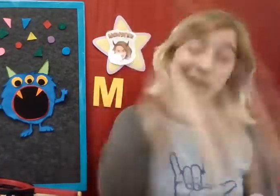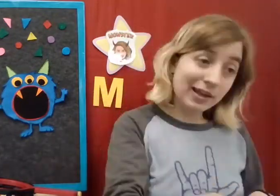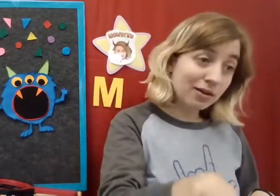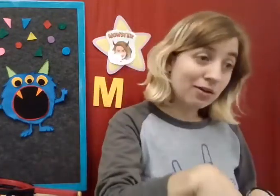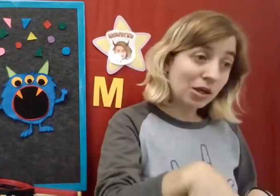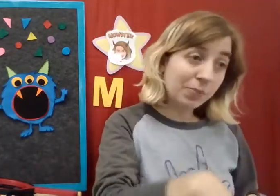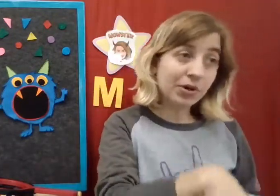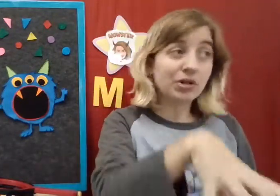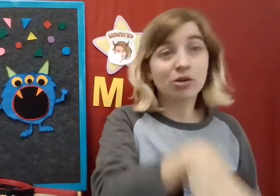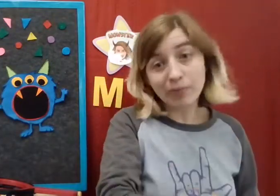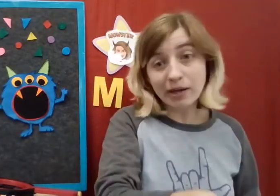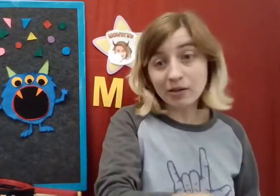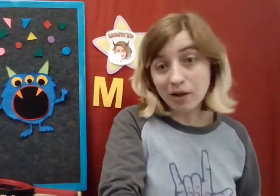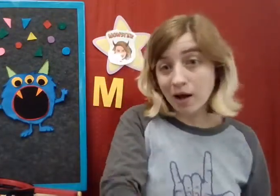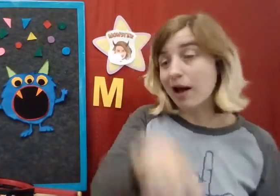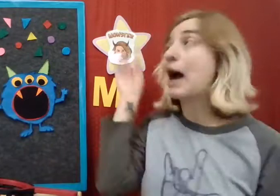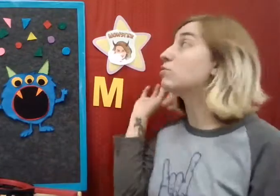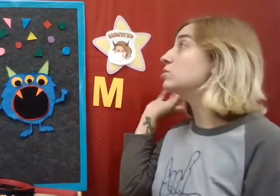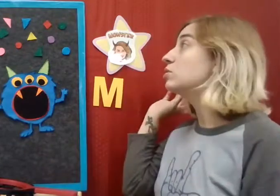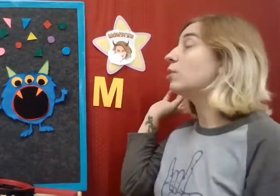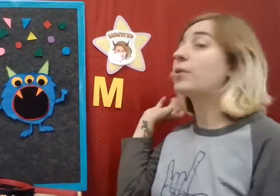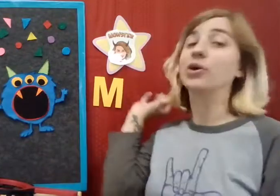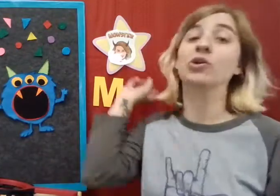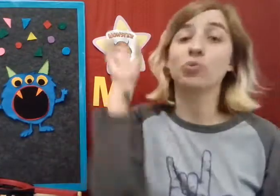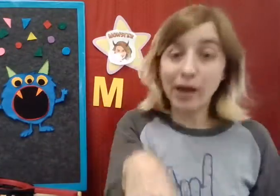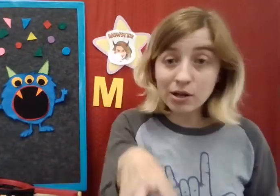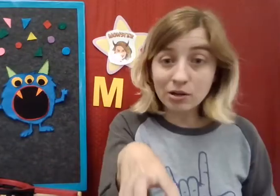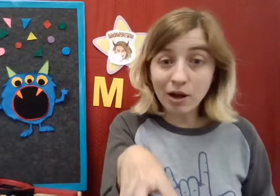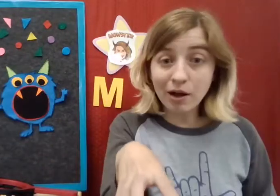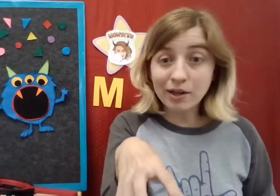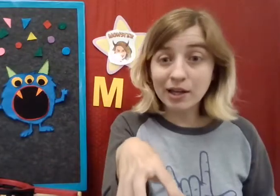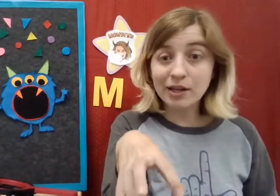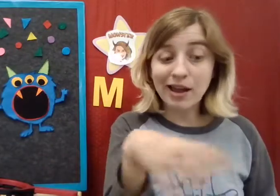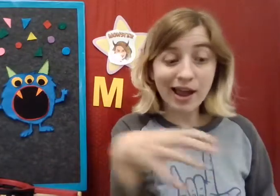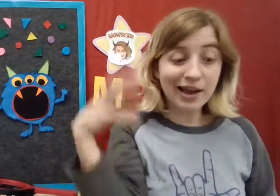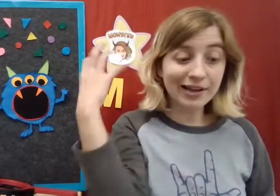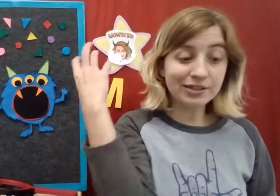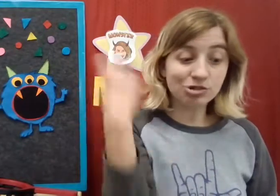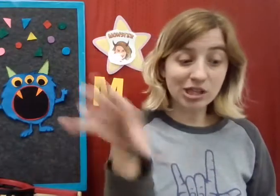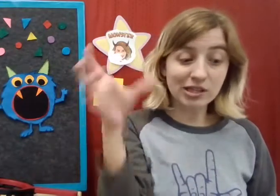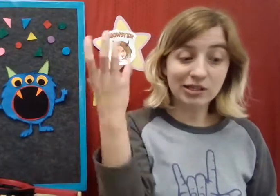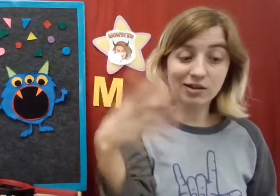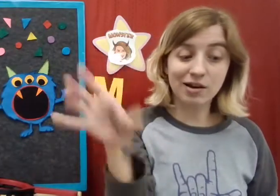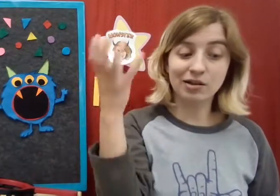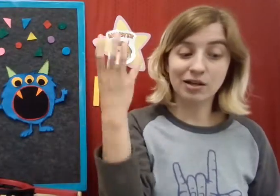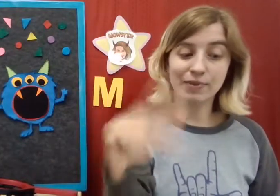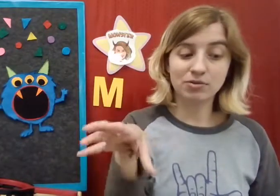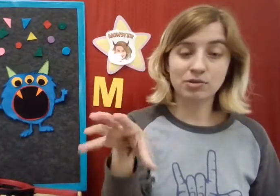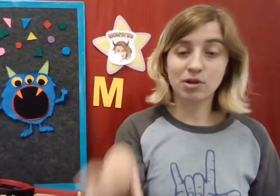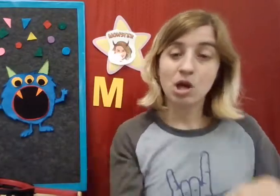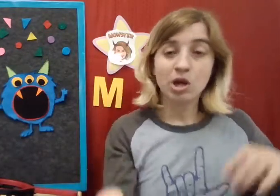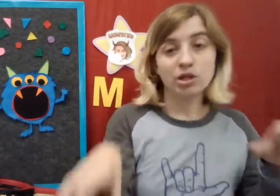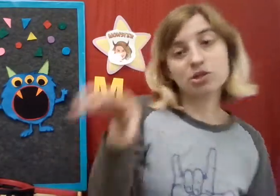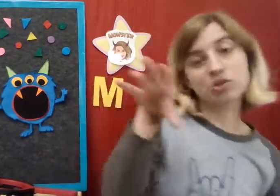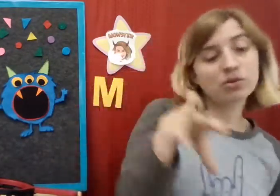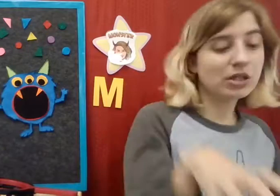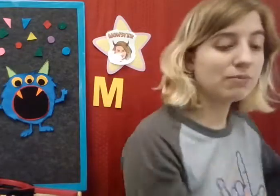in, you put your right claw out, you put your right claw in, and you shake it all about. You do the